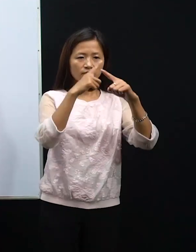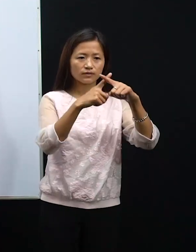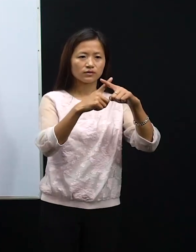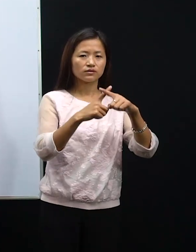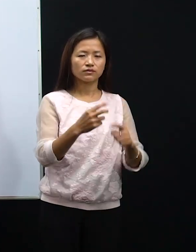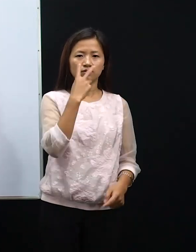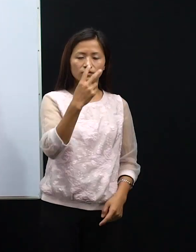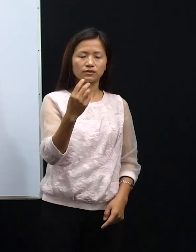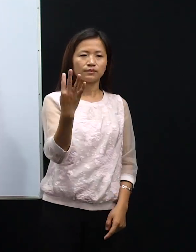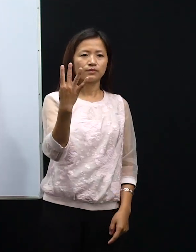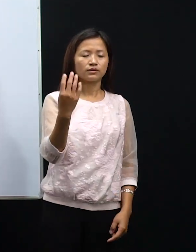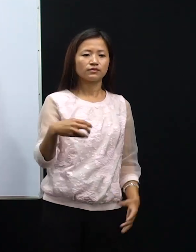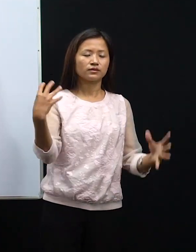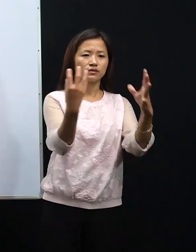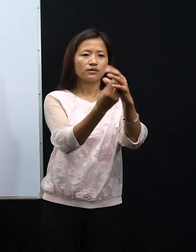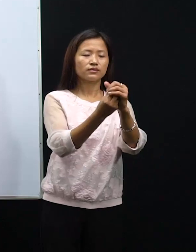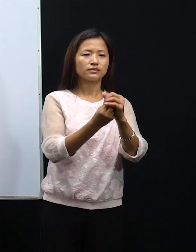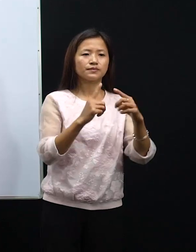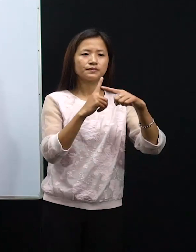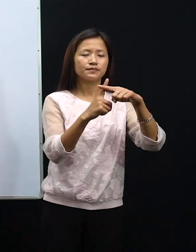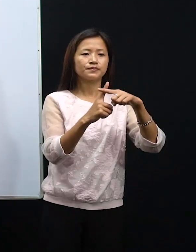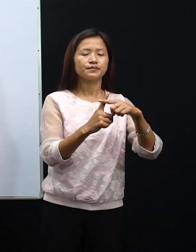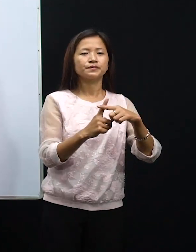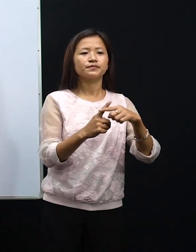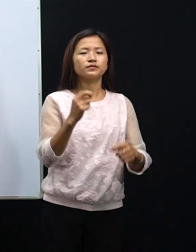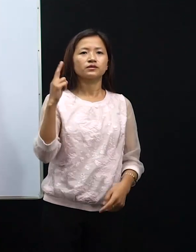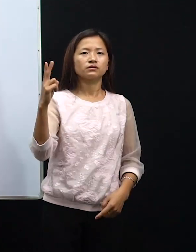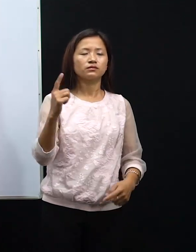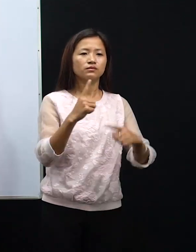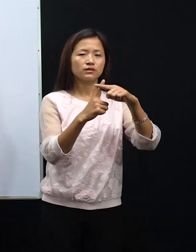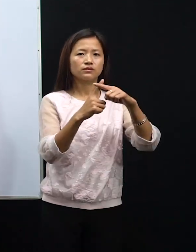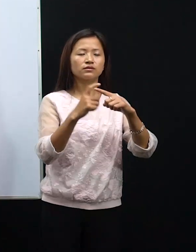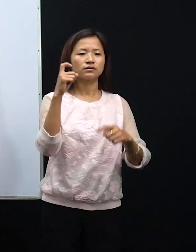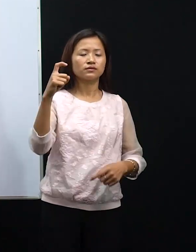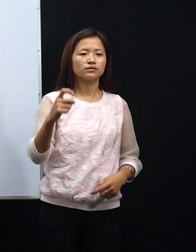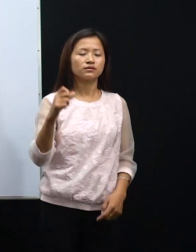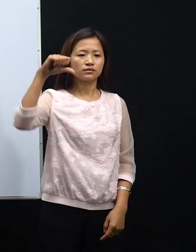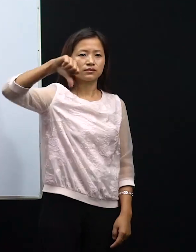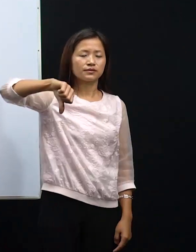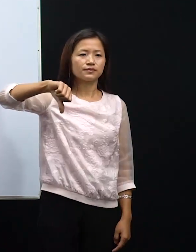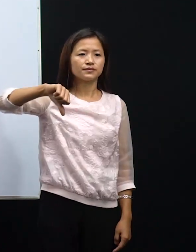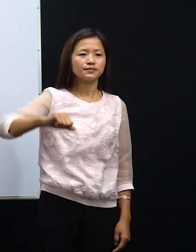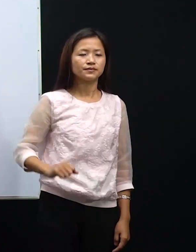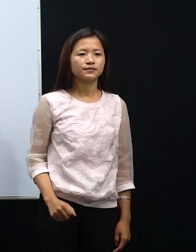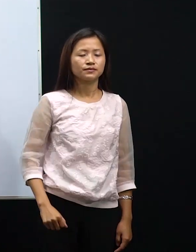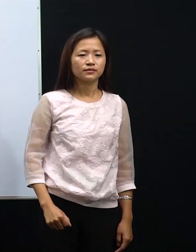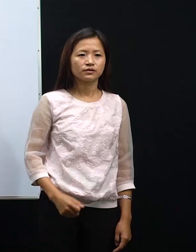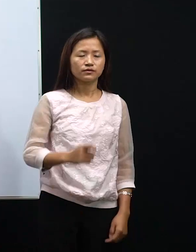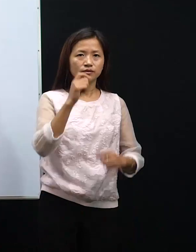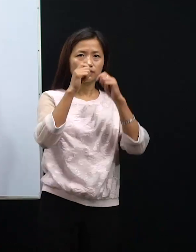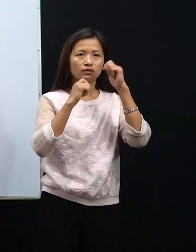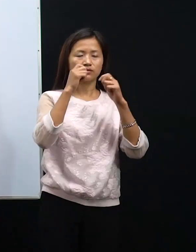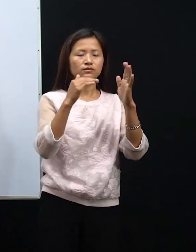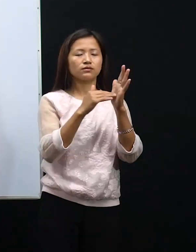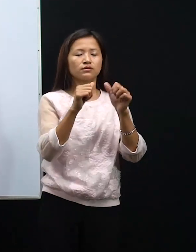numbers, you simply have to add them. 2 plus 7 is 9. So when you add algebraic expressions, you will